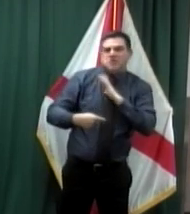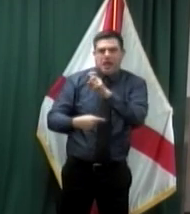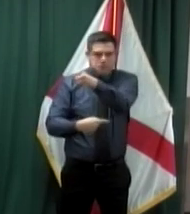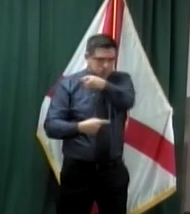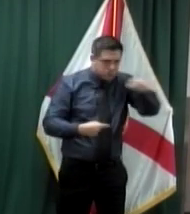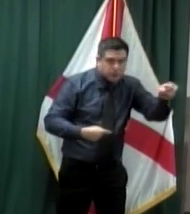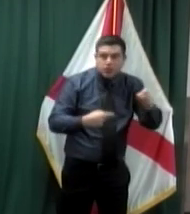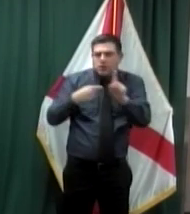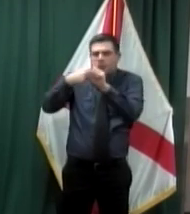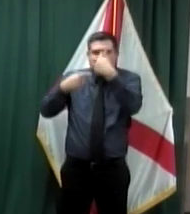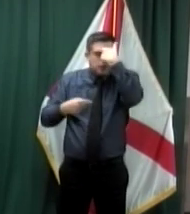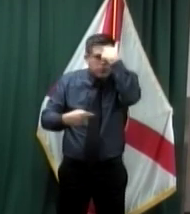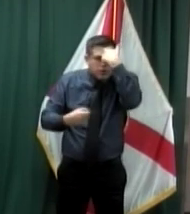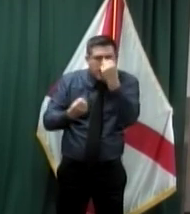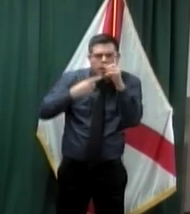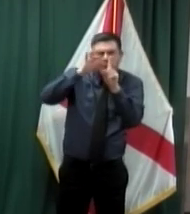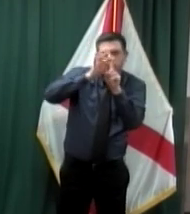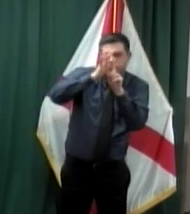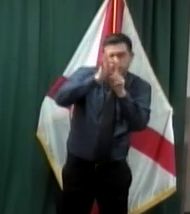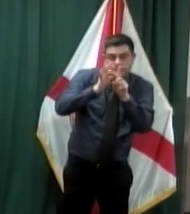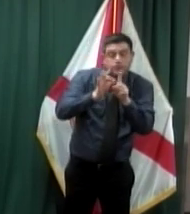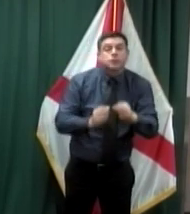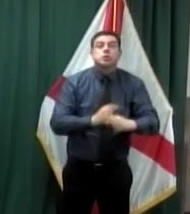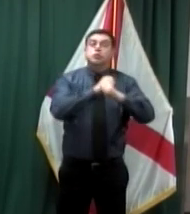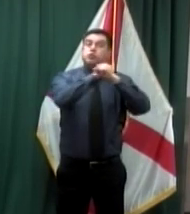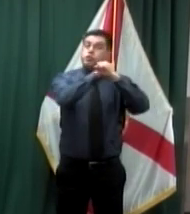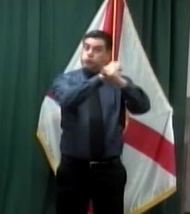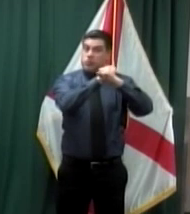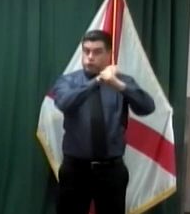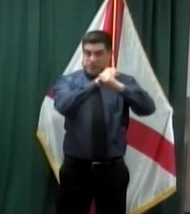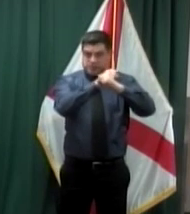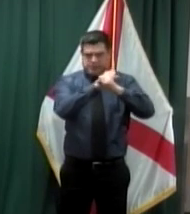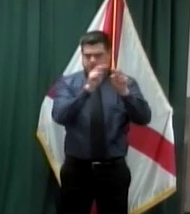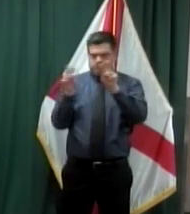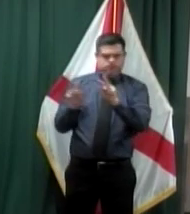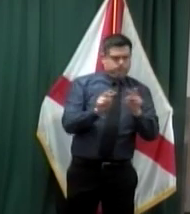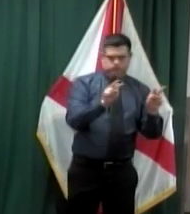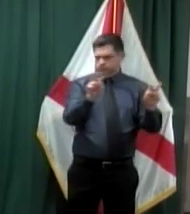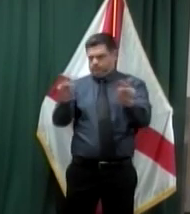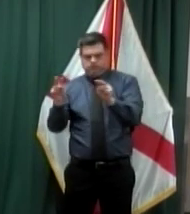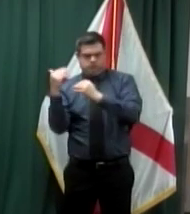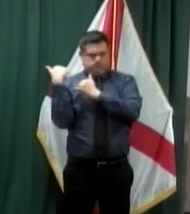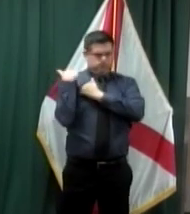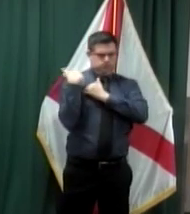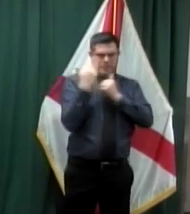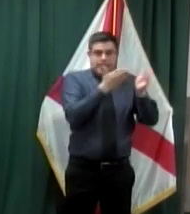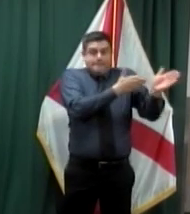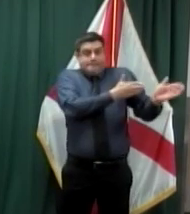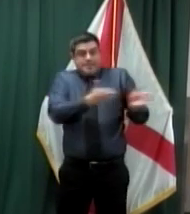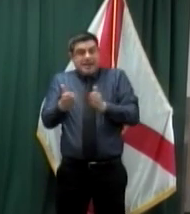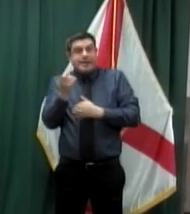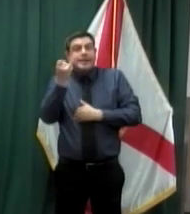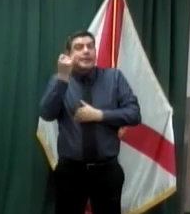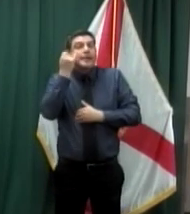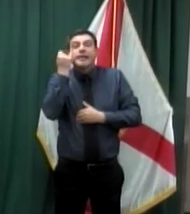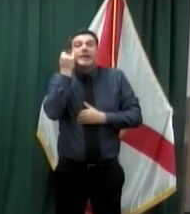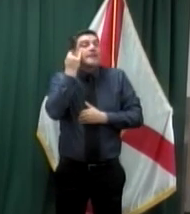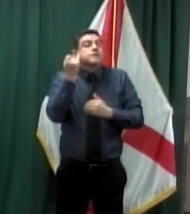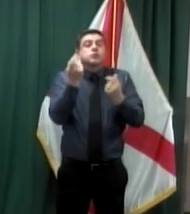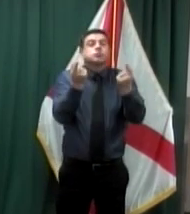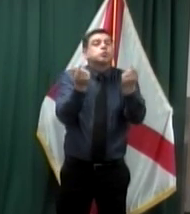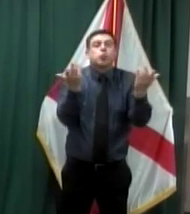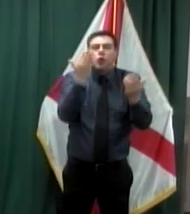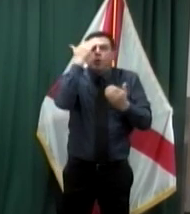different, where our shelters normally opened up in schools and they were normally in large gymnasiums and cafeterias and things like that. Obviously with social